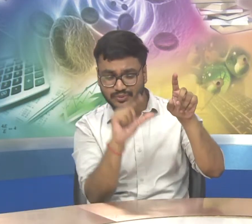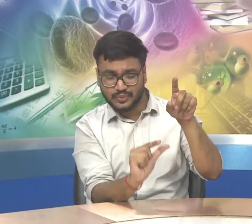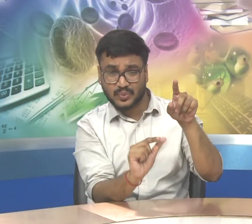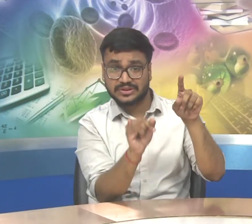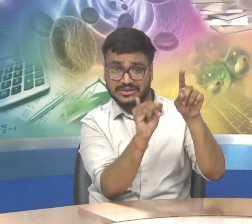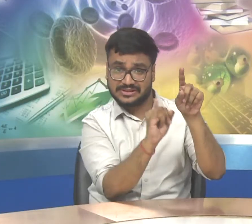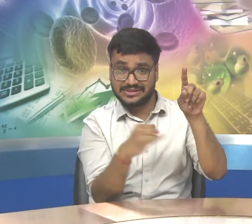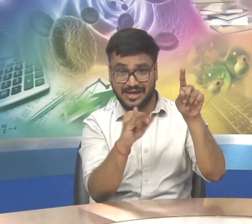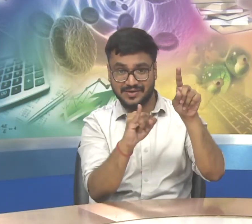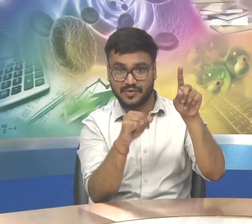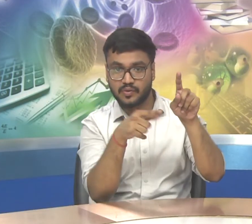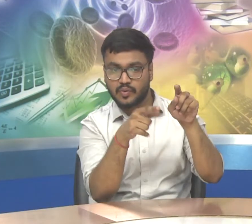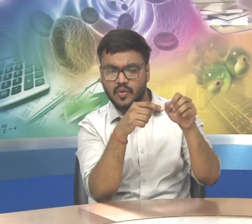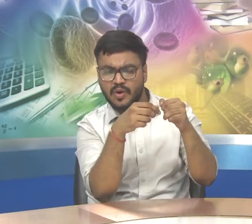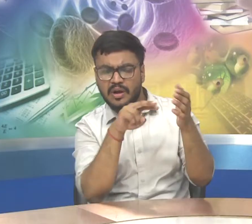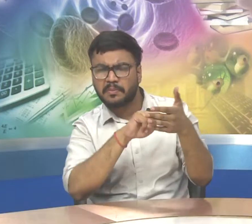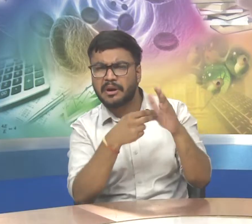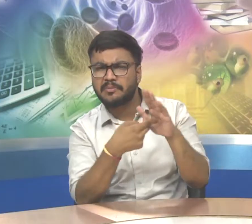there is a symbol which is